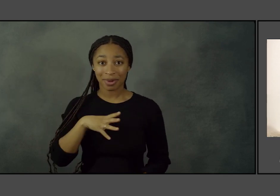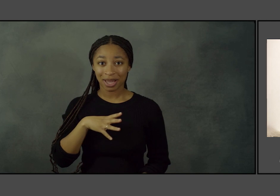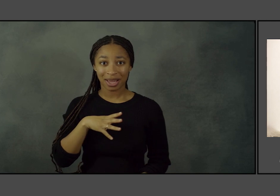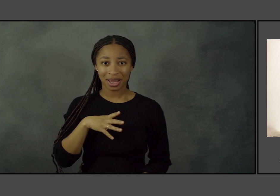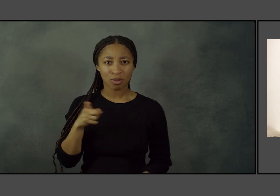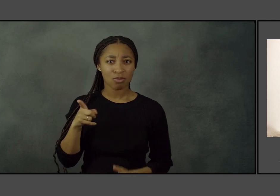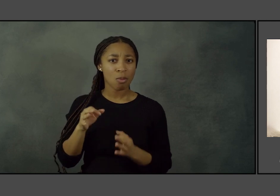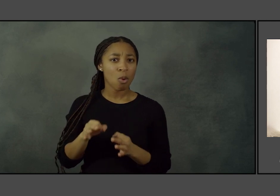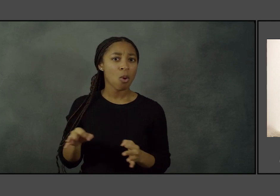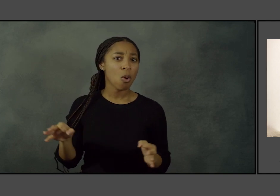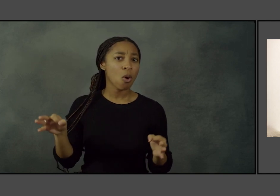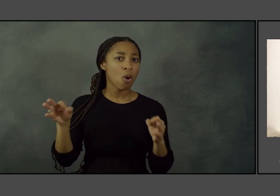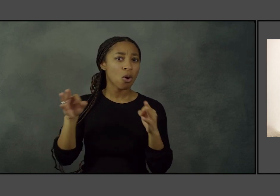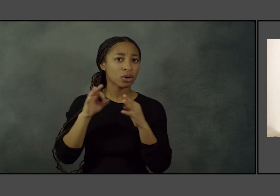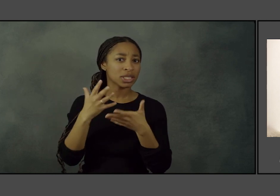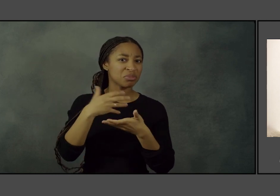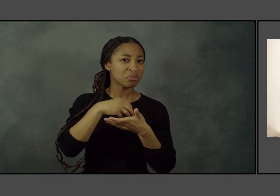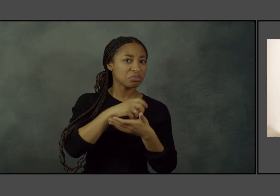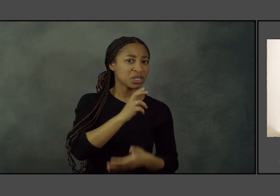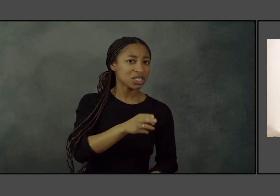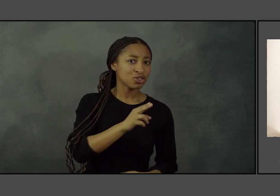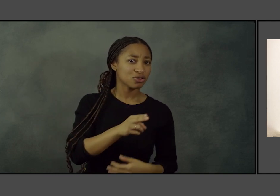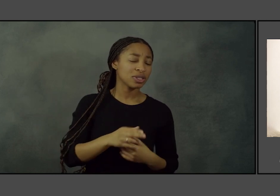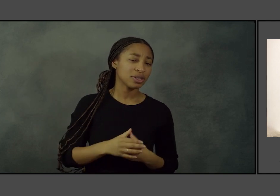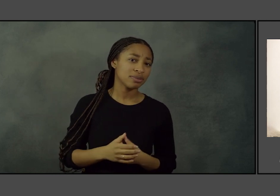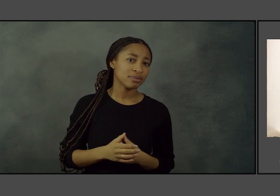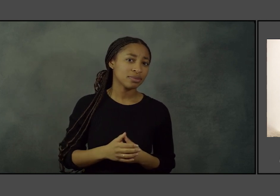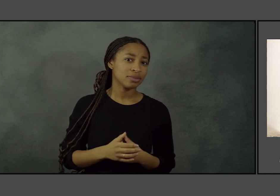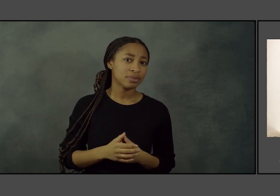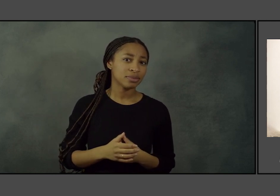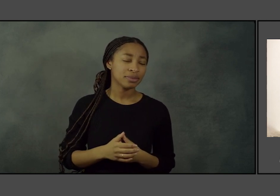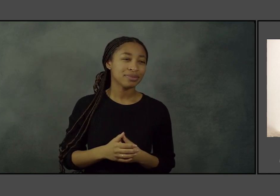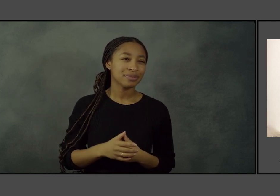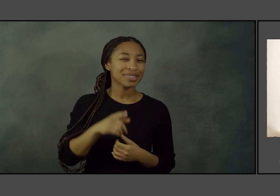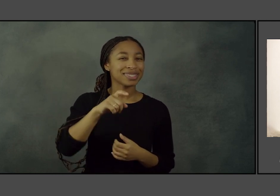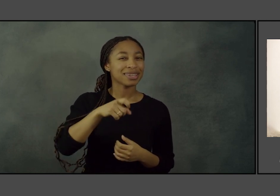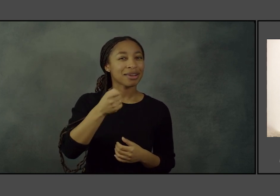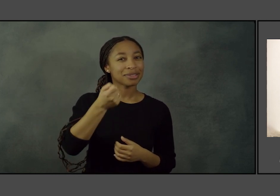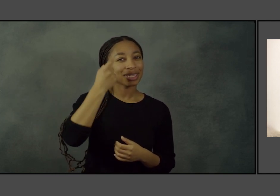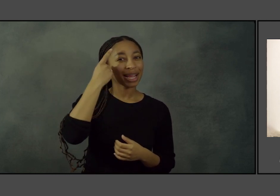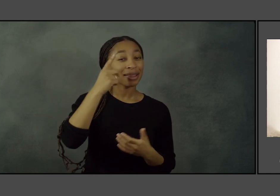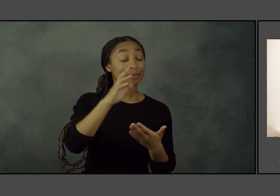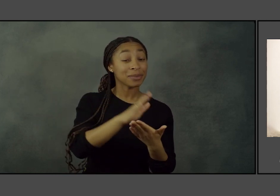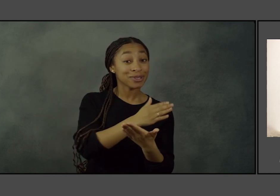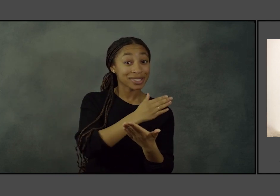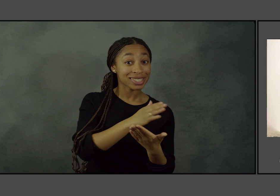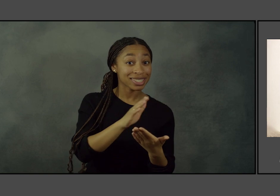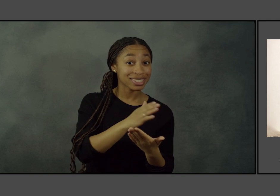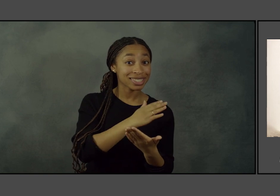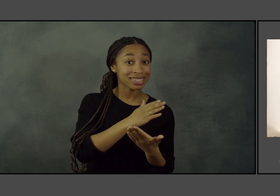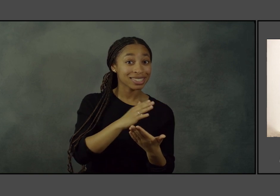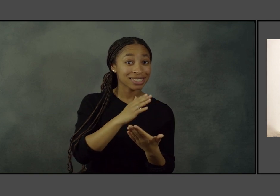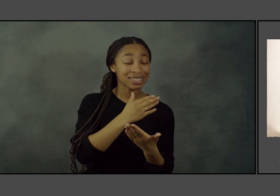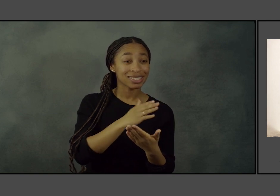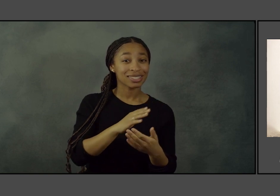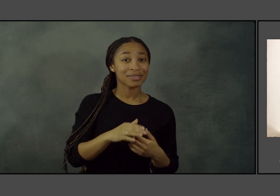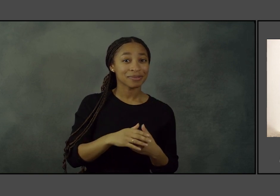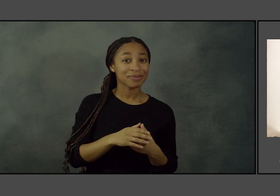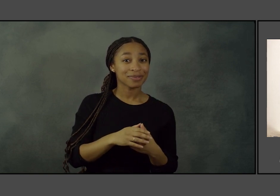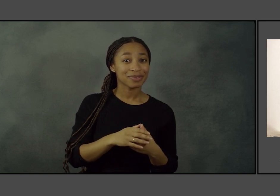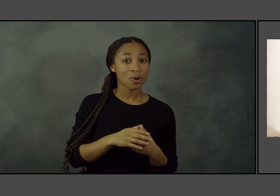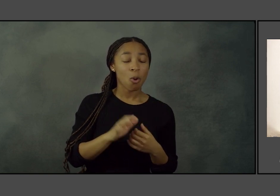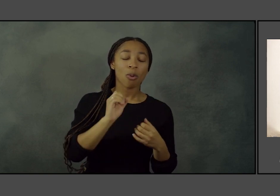And that our understanding of the music has to be, our writing of the music